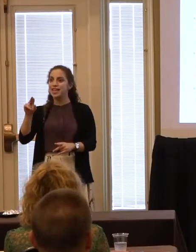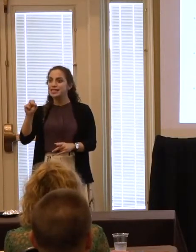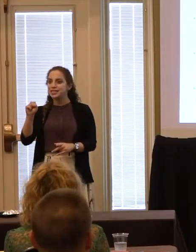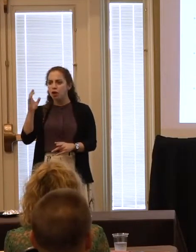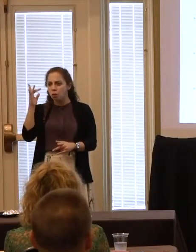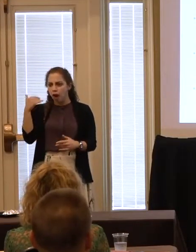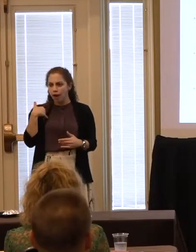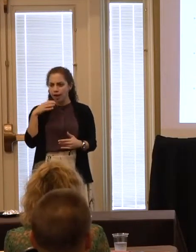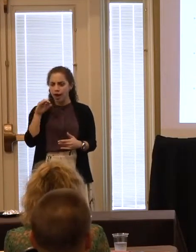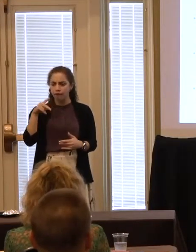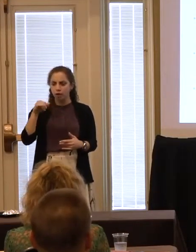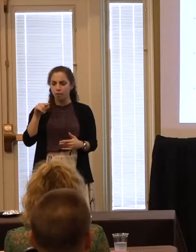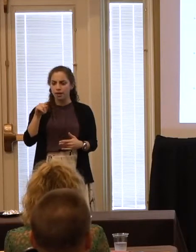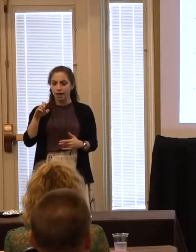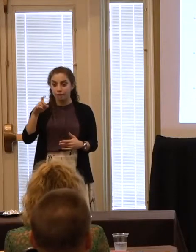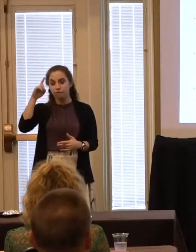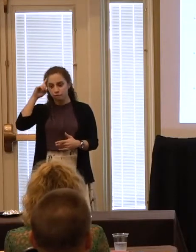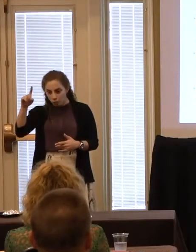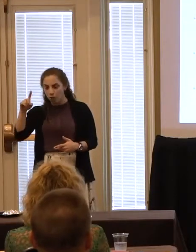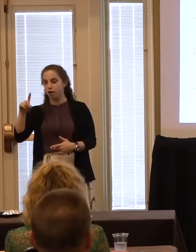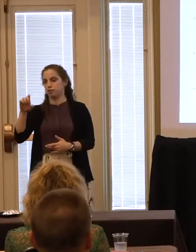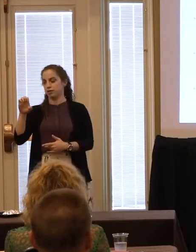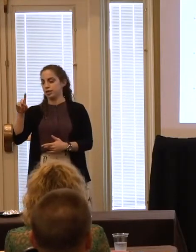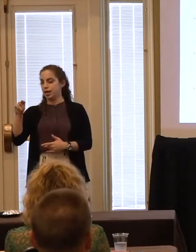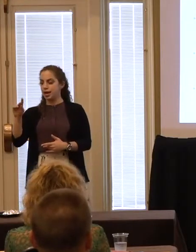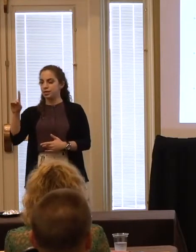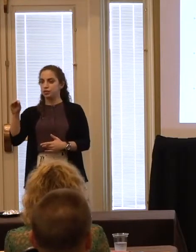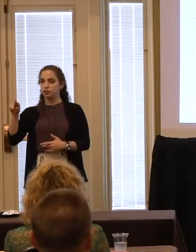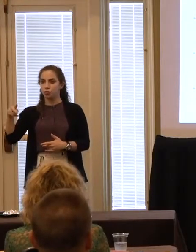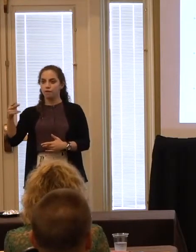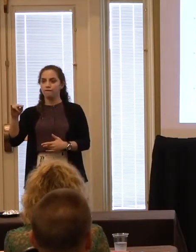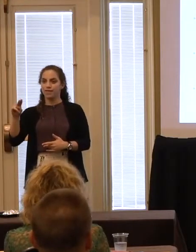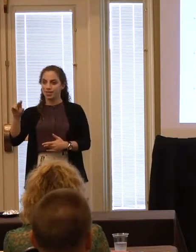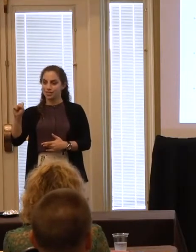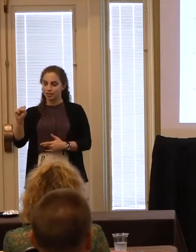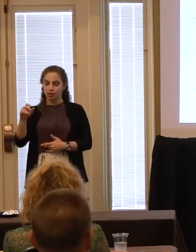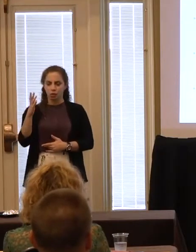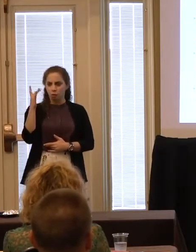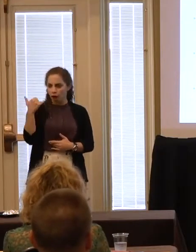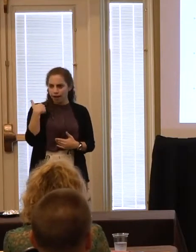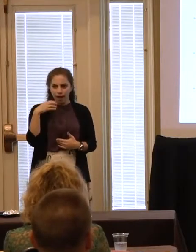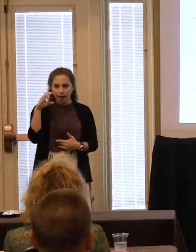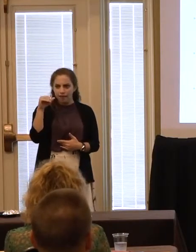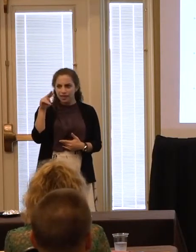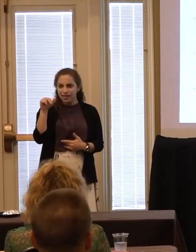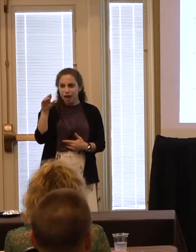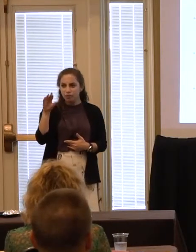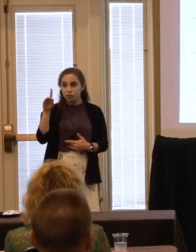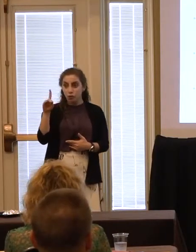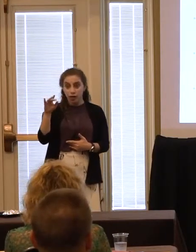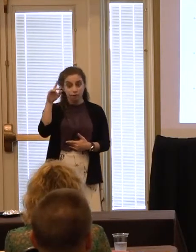opiate receptors? For our endorphins, okay? So why do we have cannabinoid